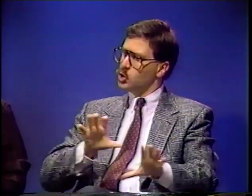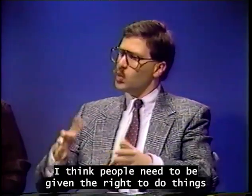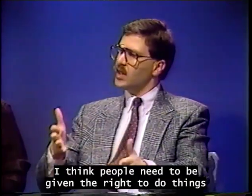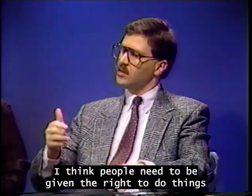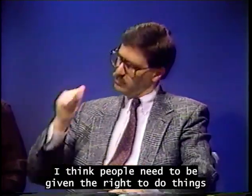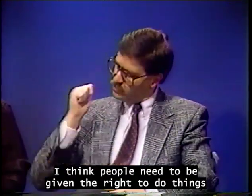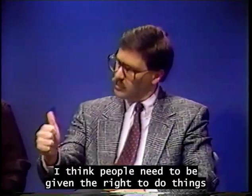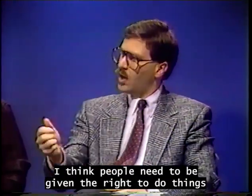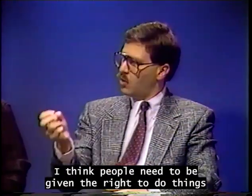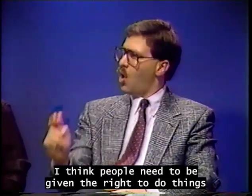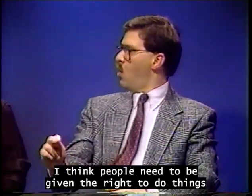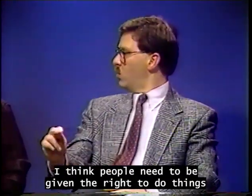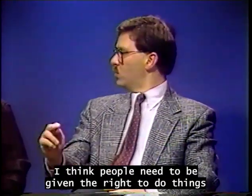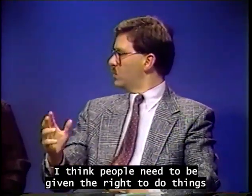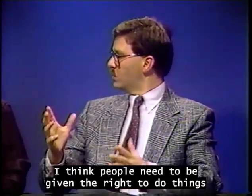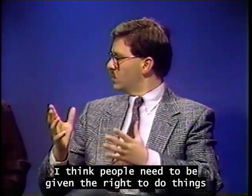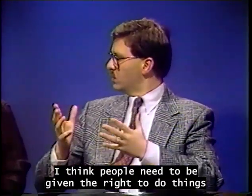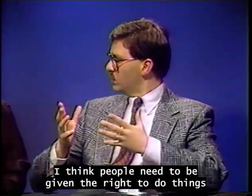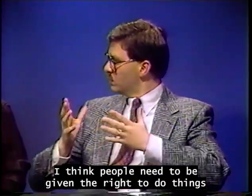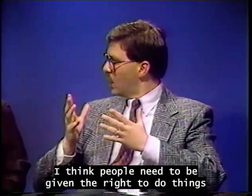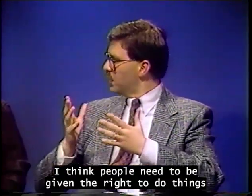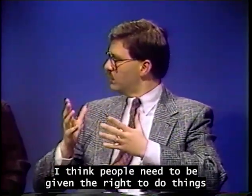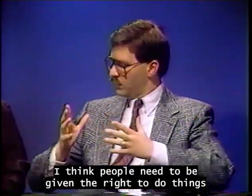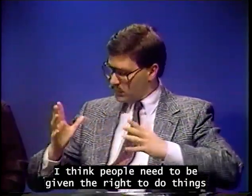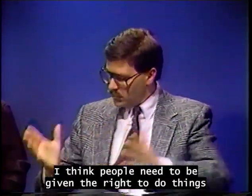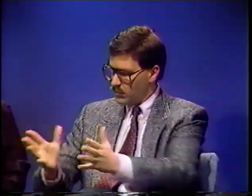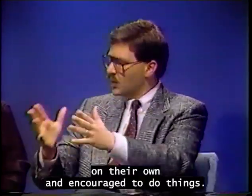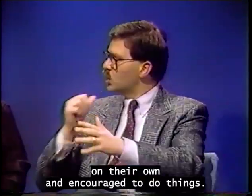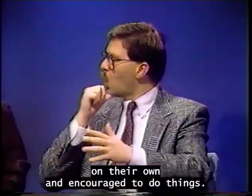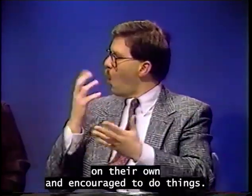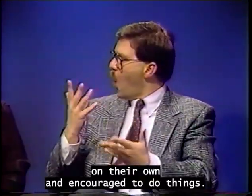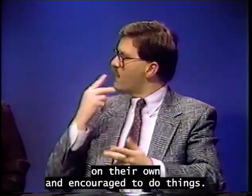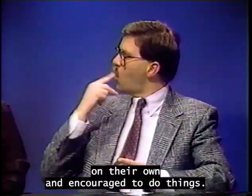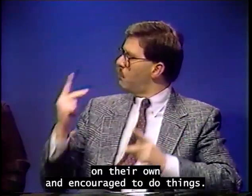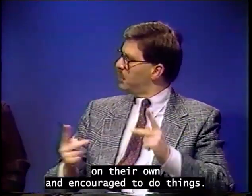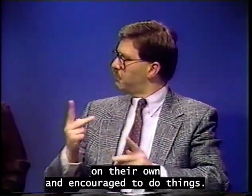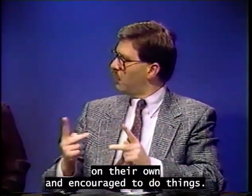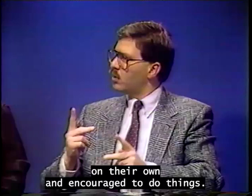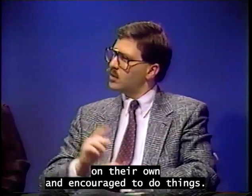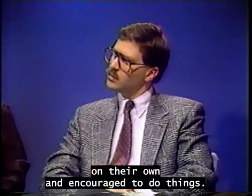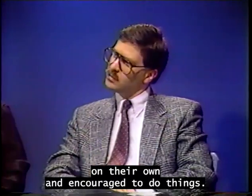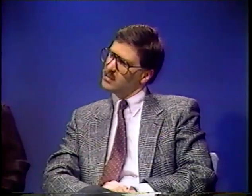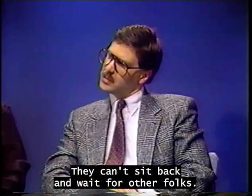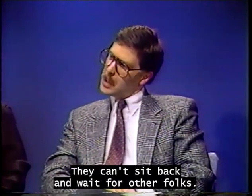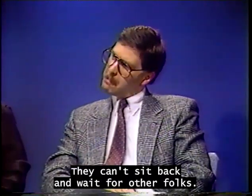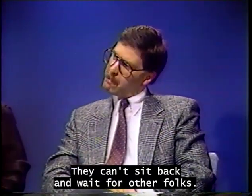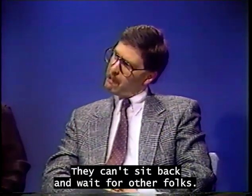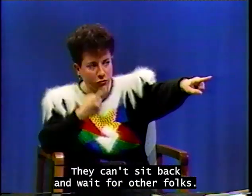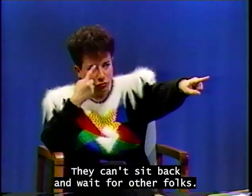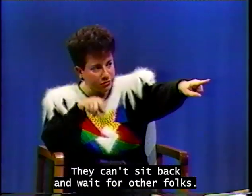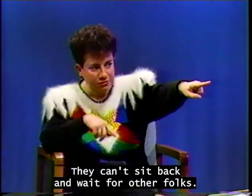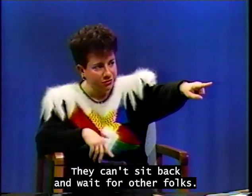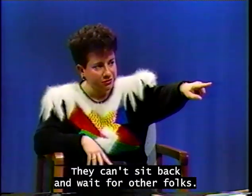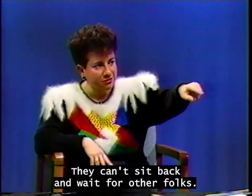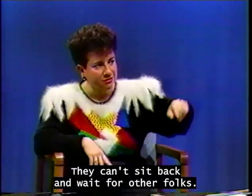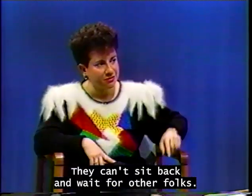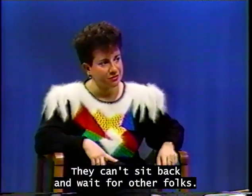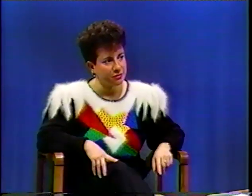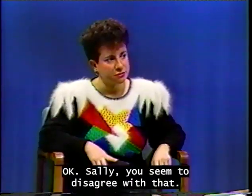I think people need to be given the right to do things on their own and encouraged to do things. They can't sit back and wait for other folks.